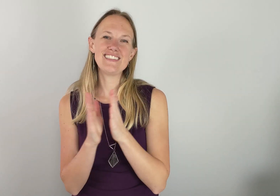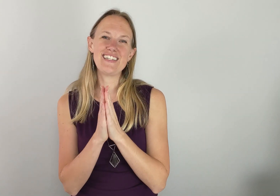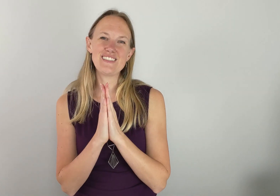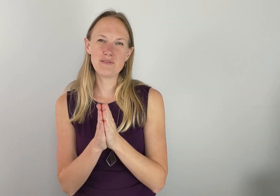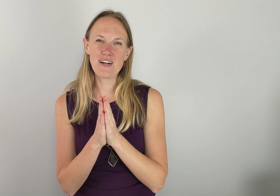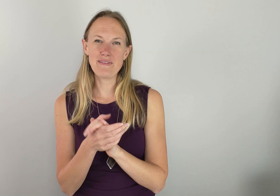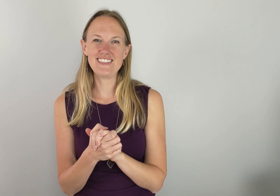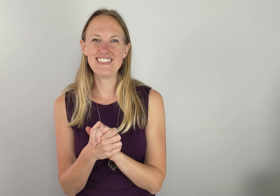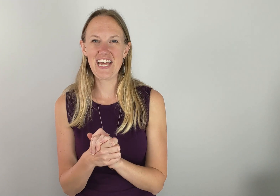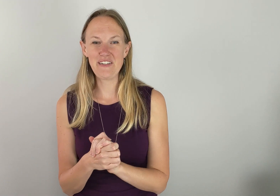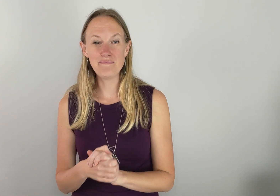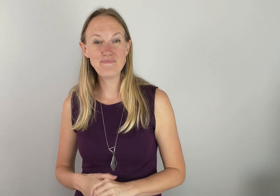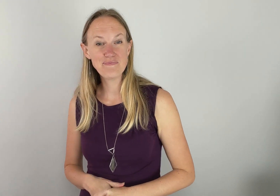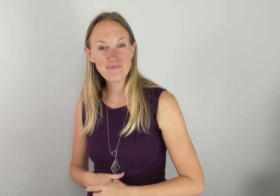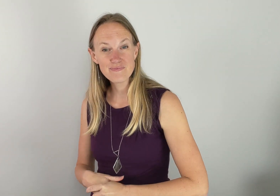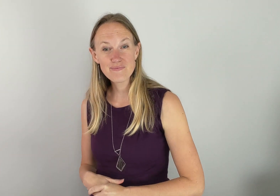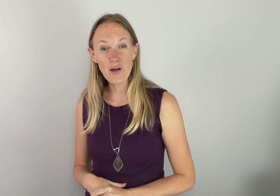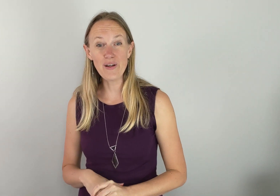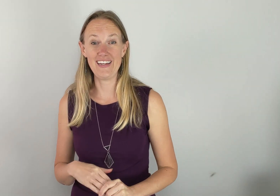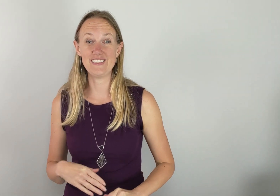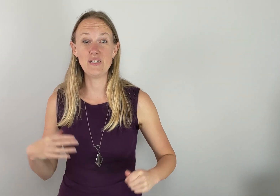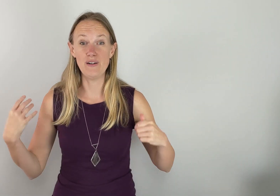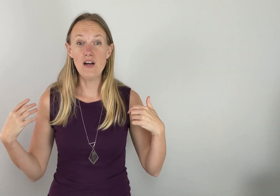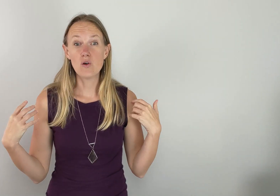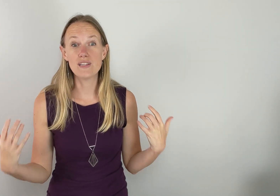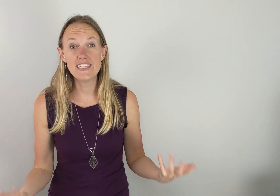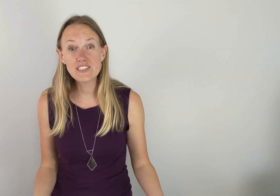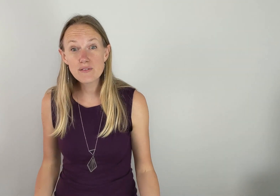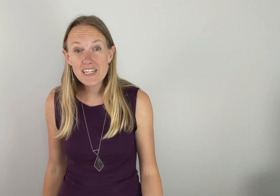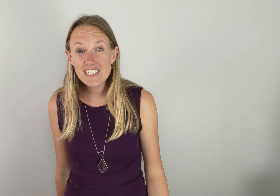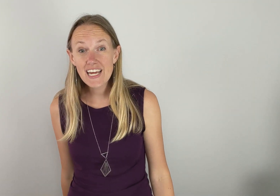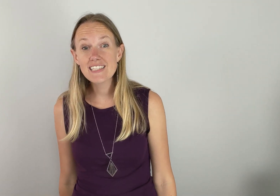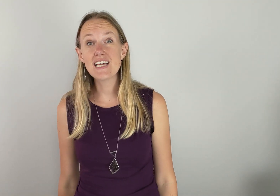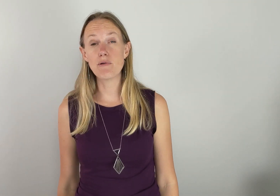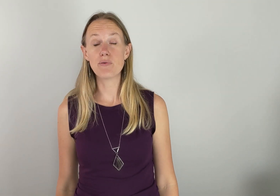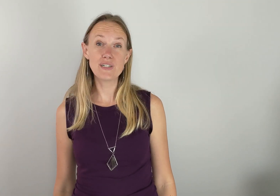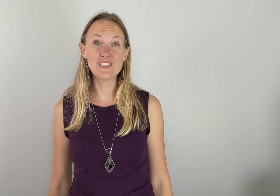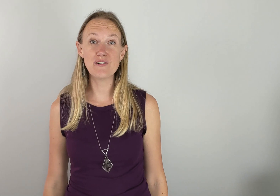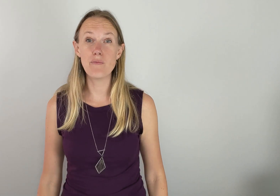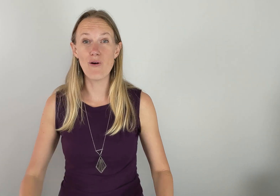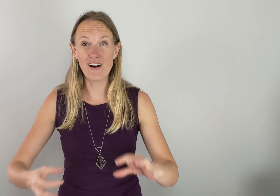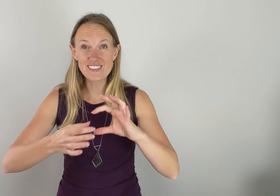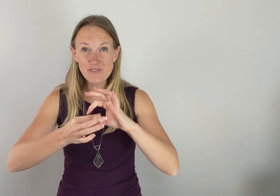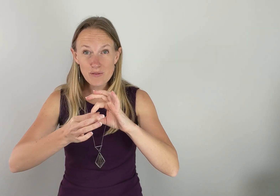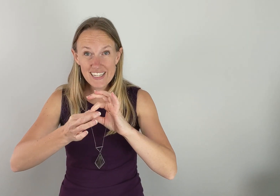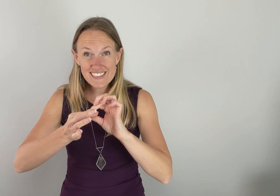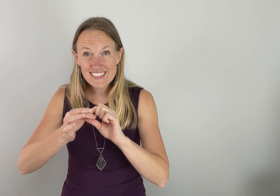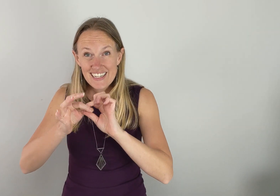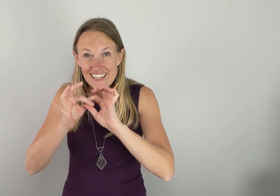consider subscribing to the channel. Okay, so, released from my chains, I'm a prisoner no more. So for released, you're